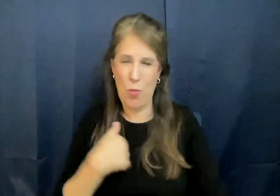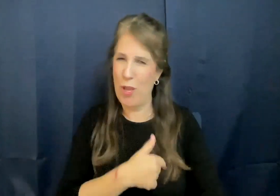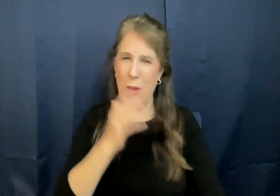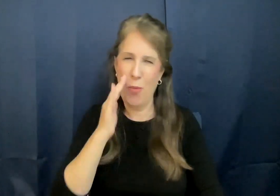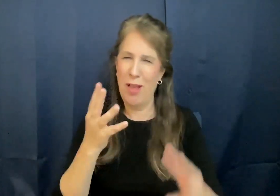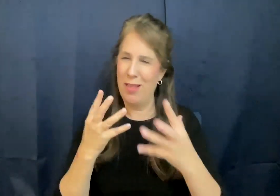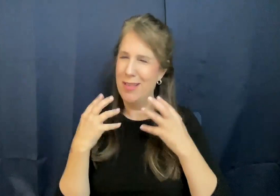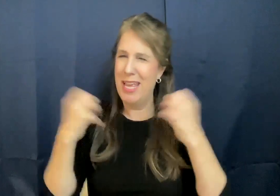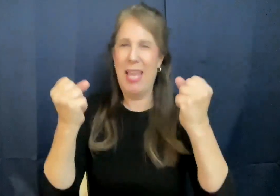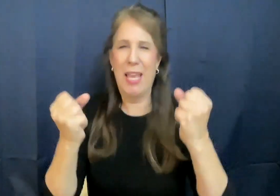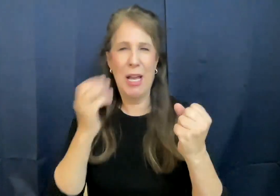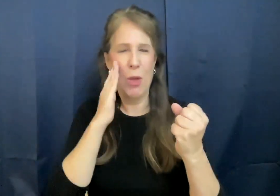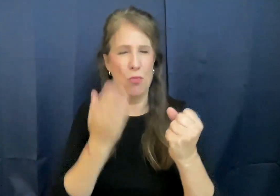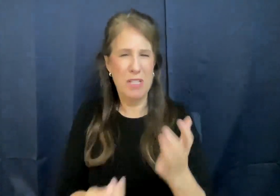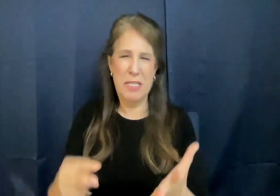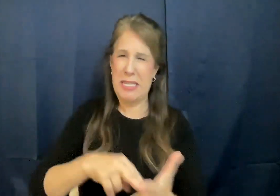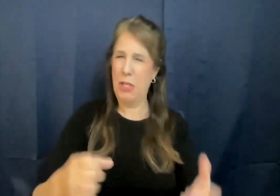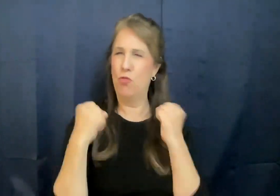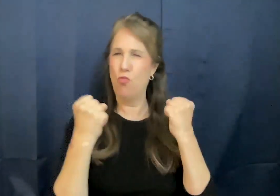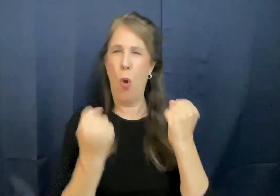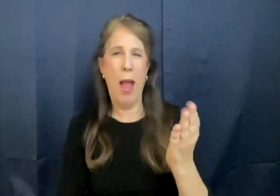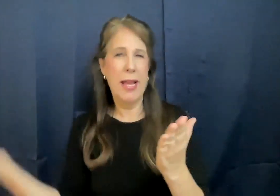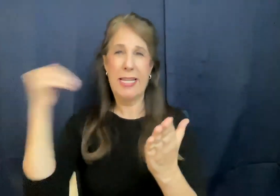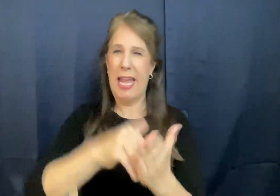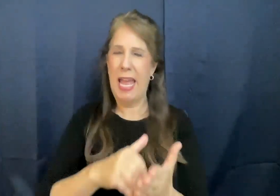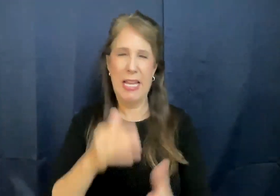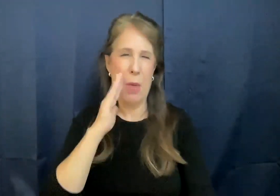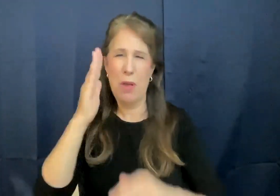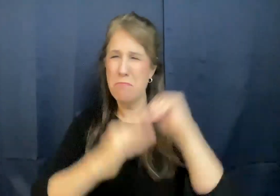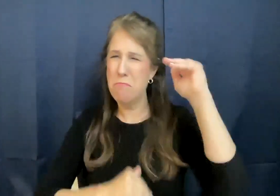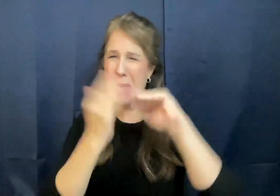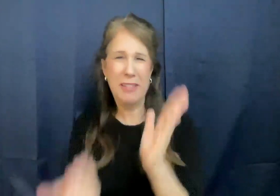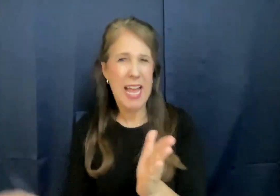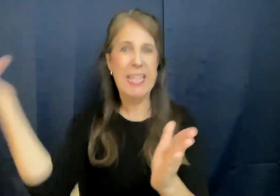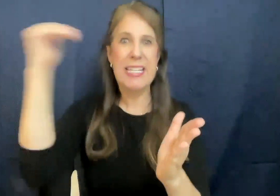we will rise again, and we will rebuild.